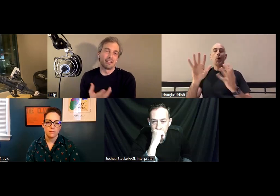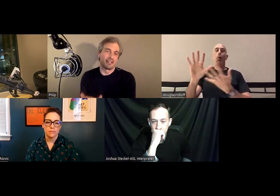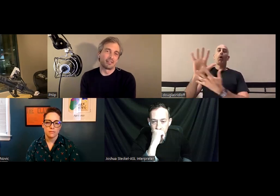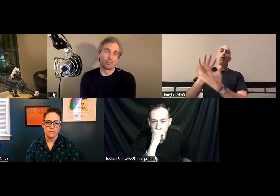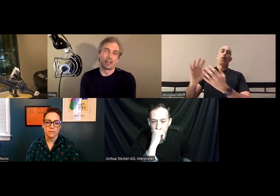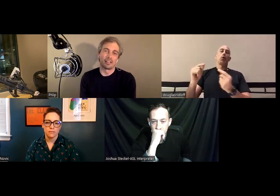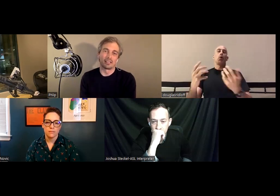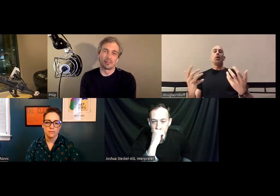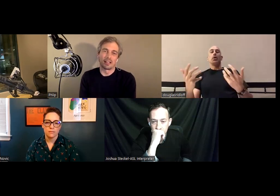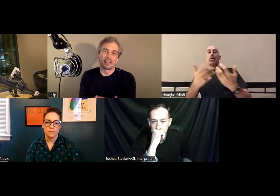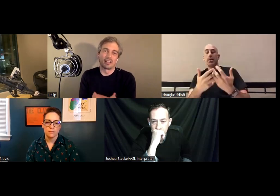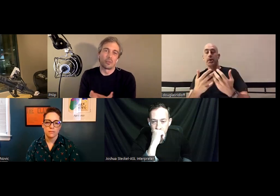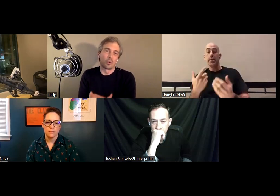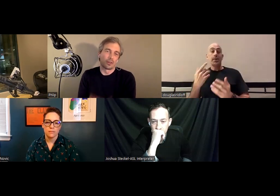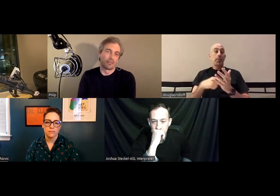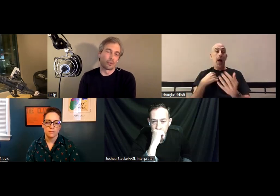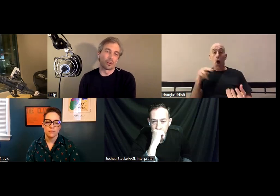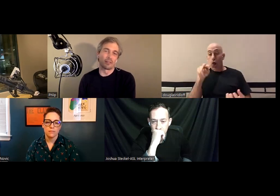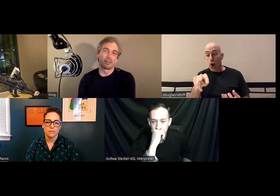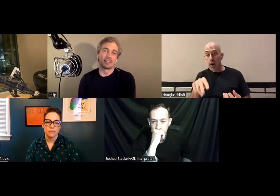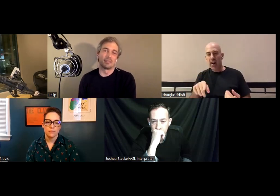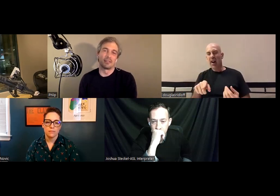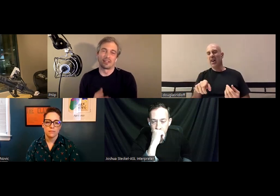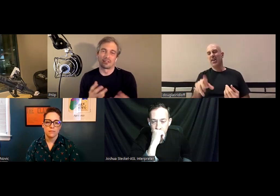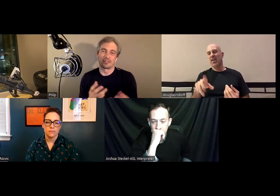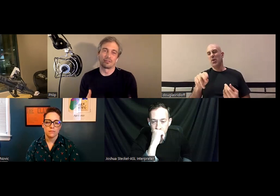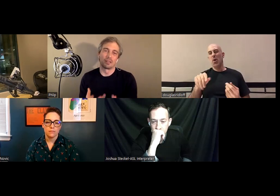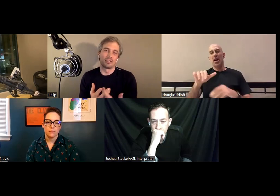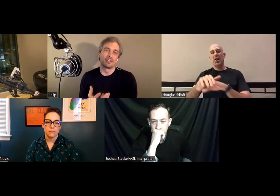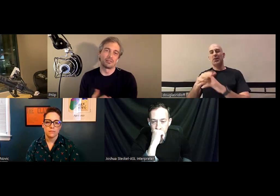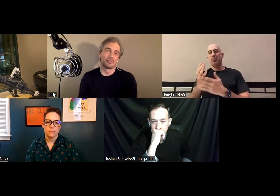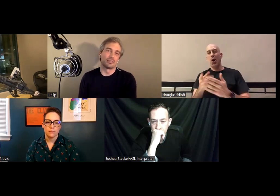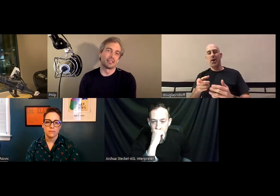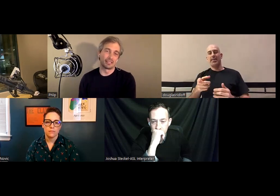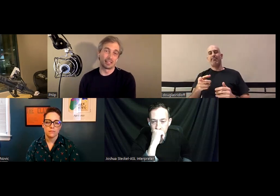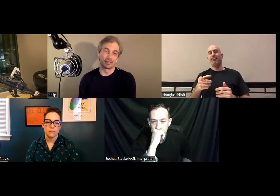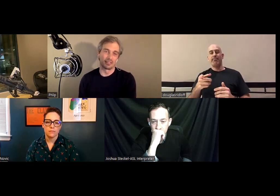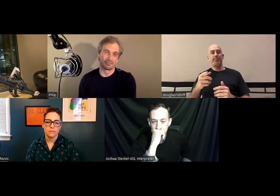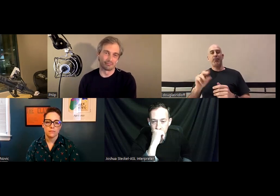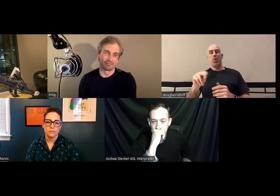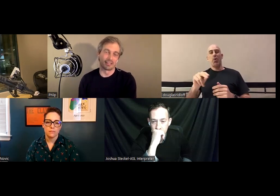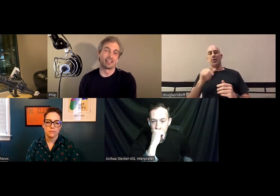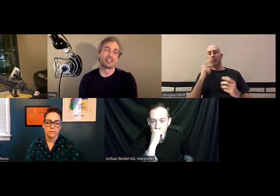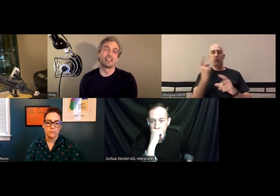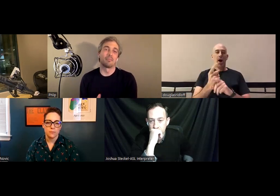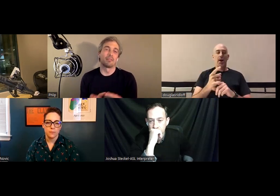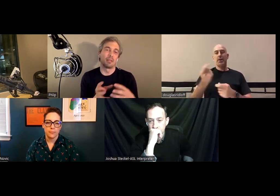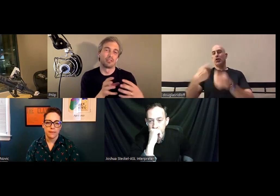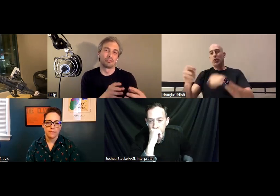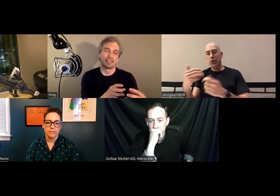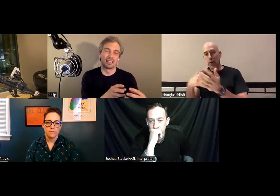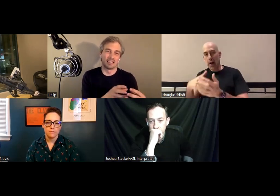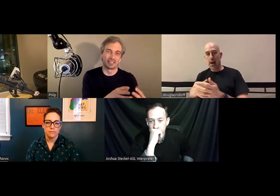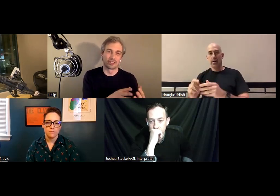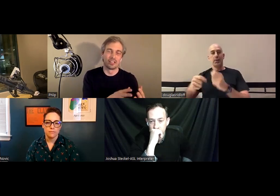it in different ways. They might not get it word for word, but they might find their own way to sync with it. Right. And then, but